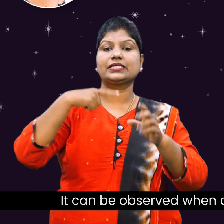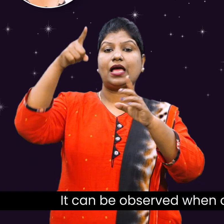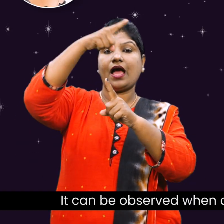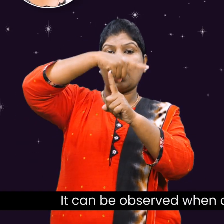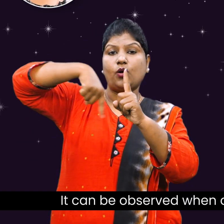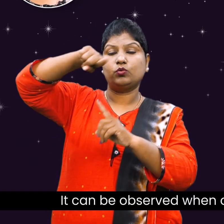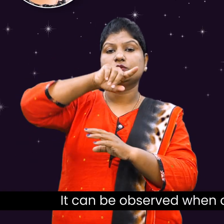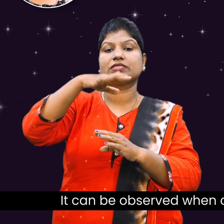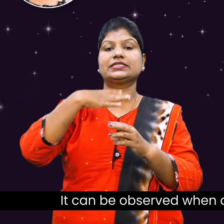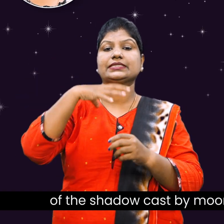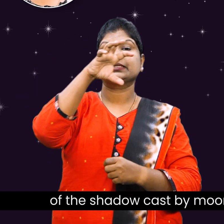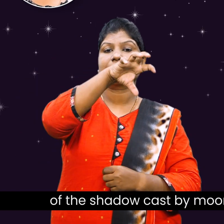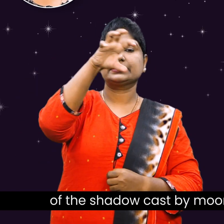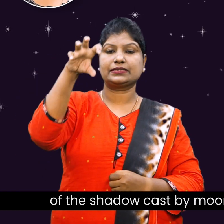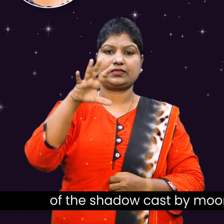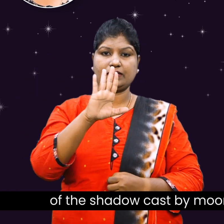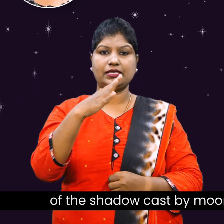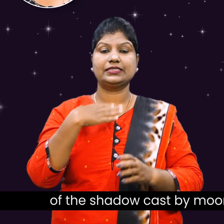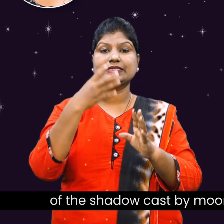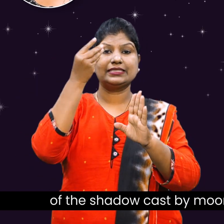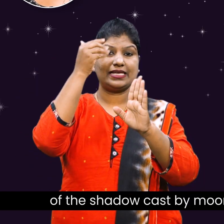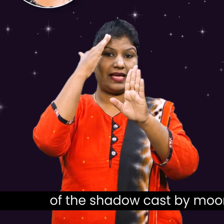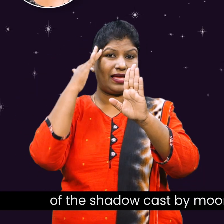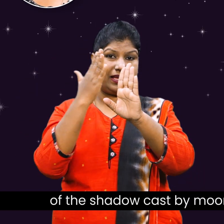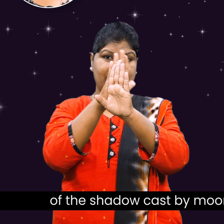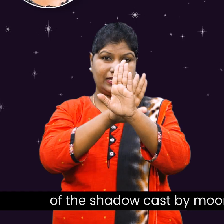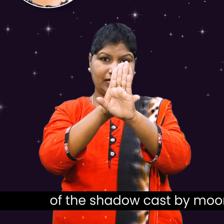region of the shadow